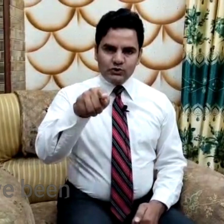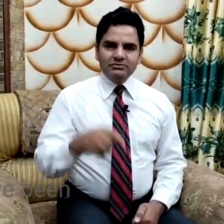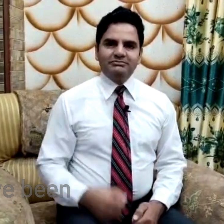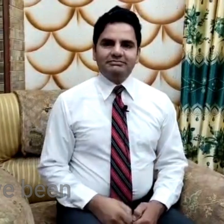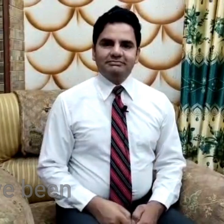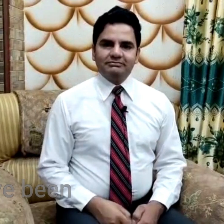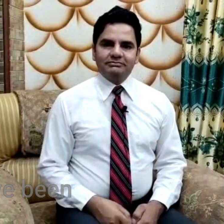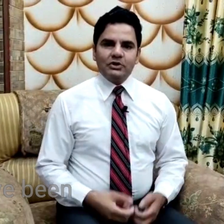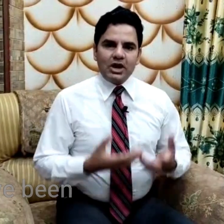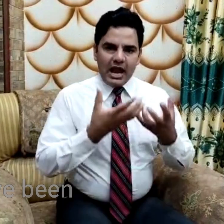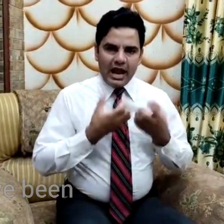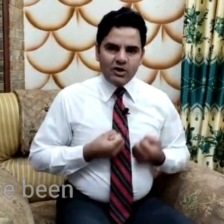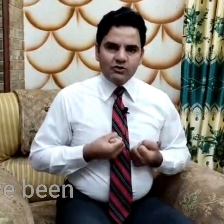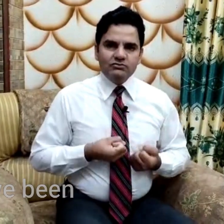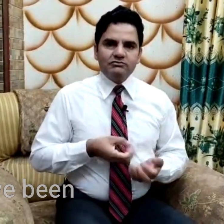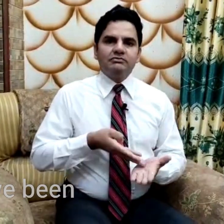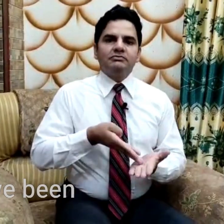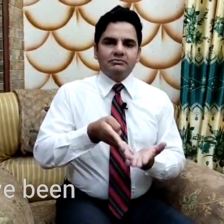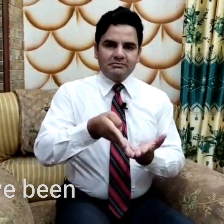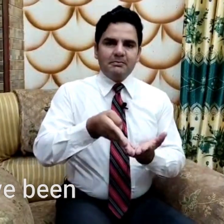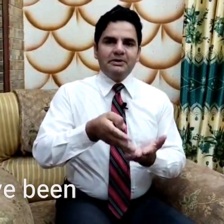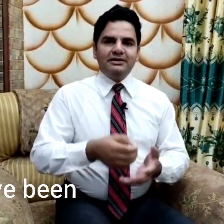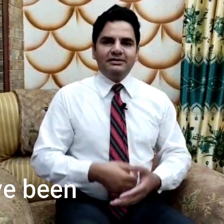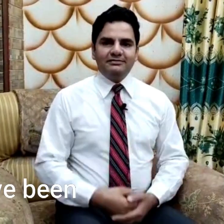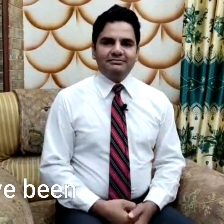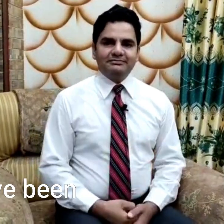you have been,